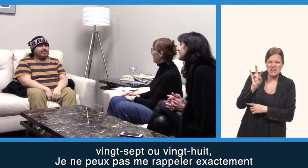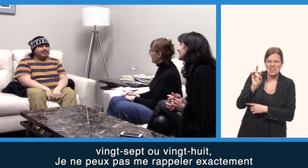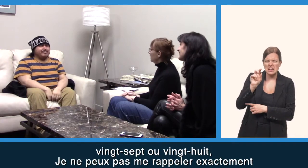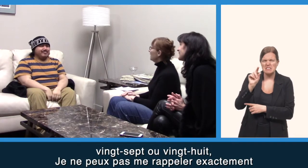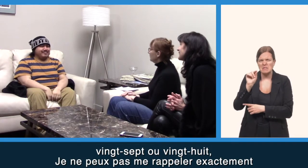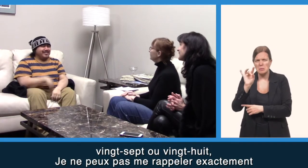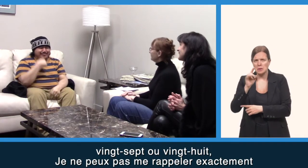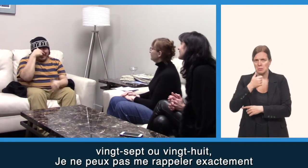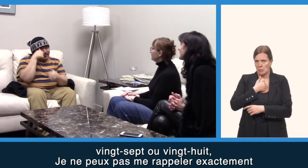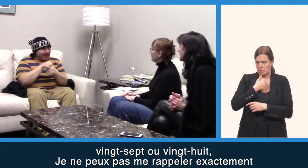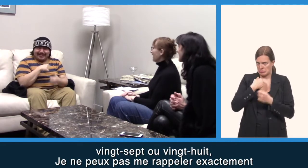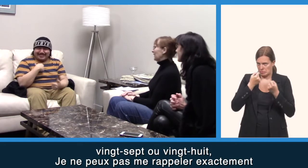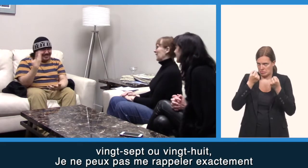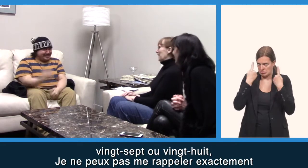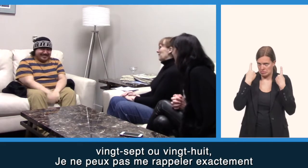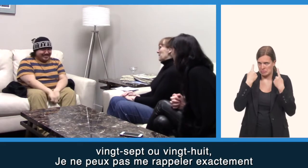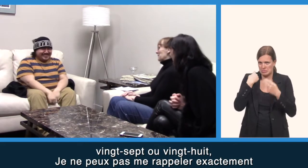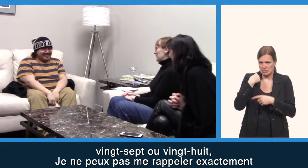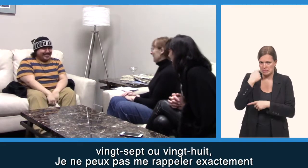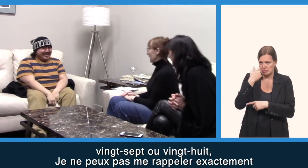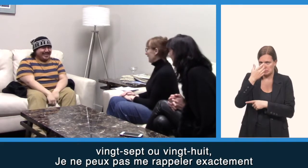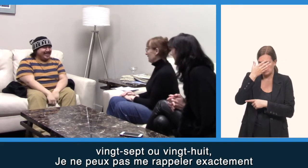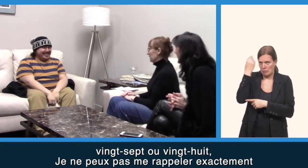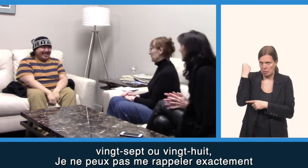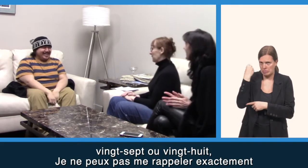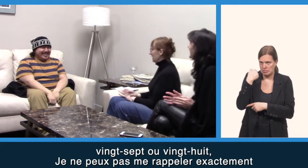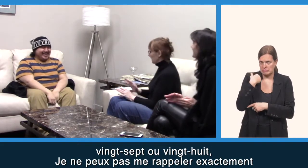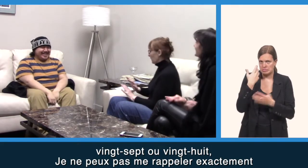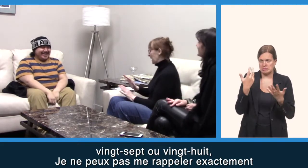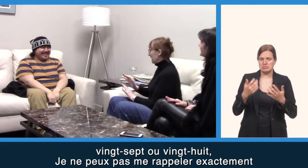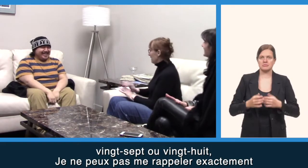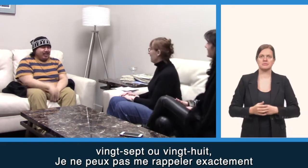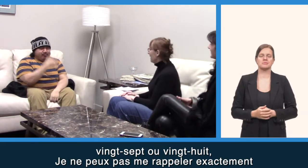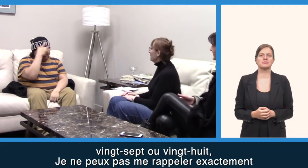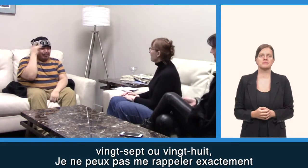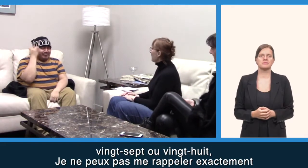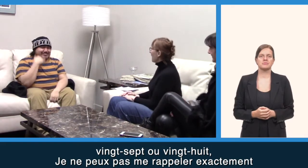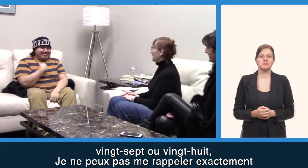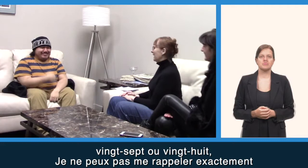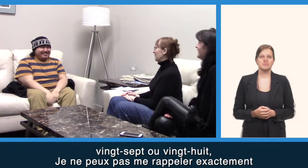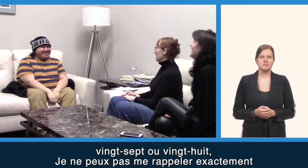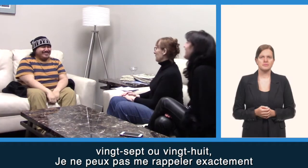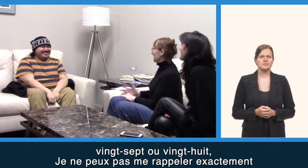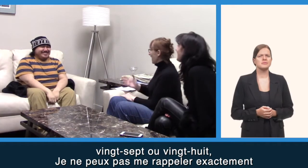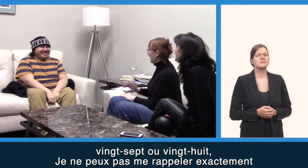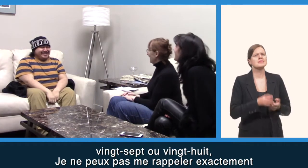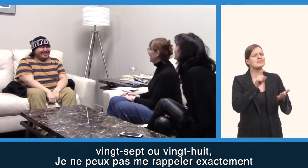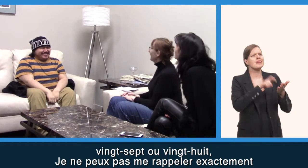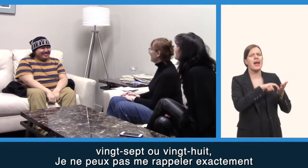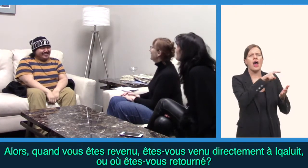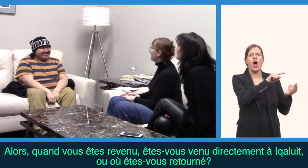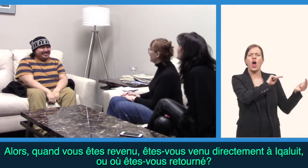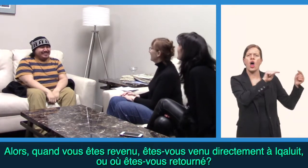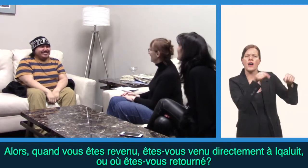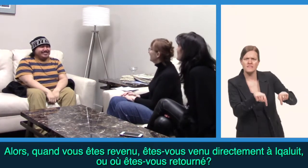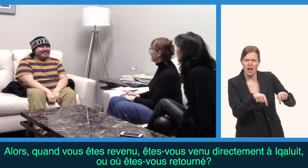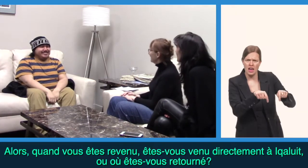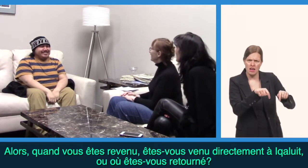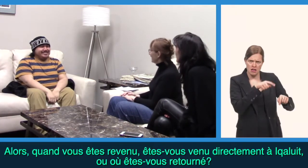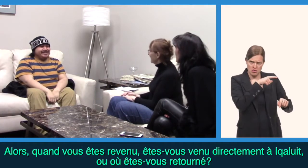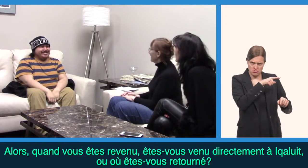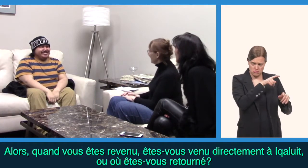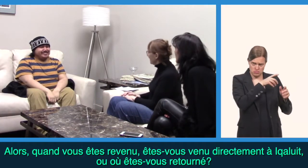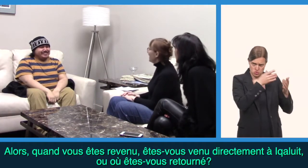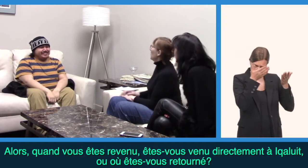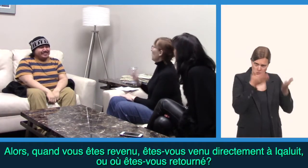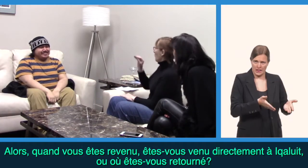27, 28? I don't know, I can't remember. I think I 28, maybe. I can't remember exactly. So when you came back,